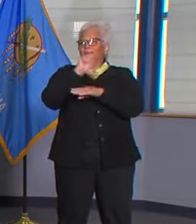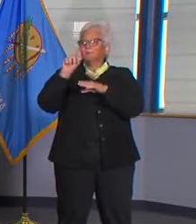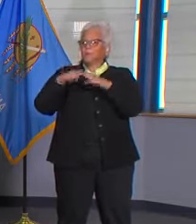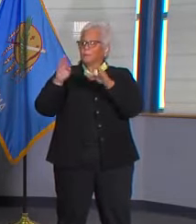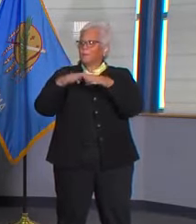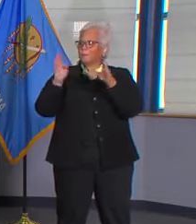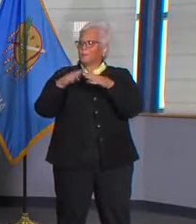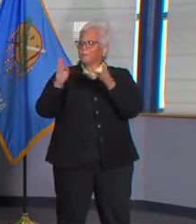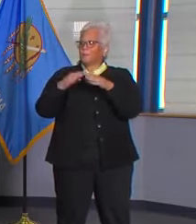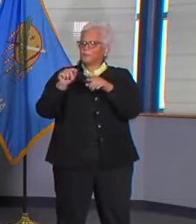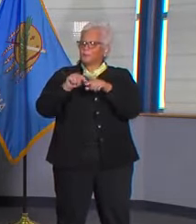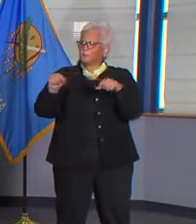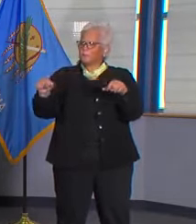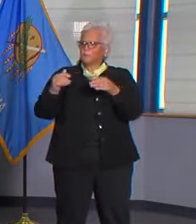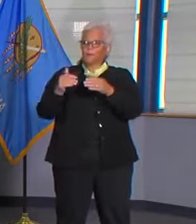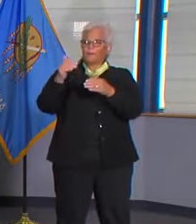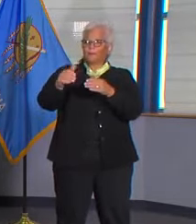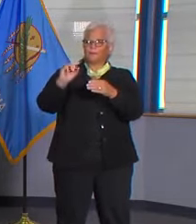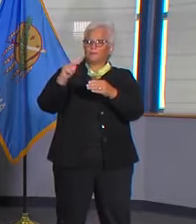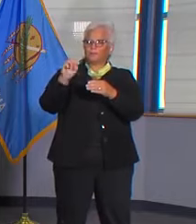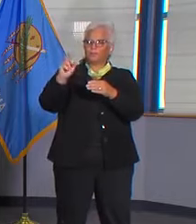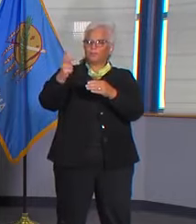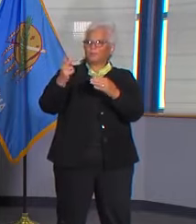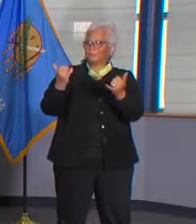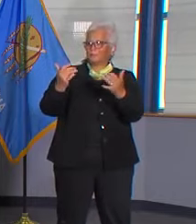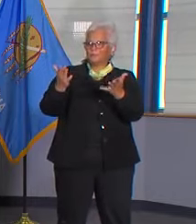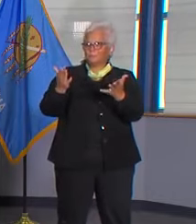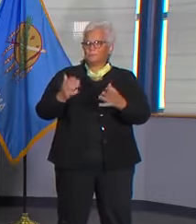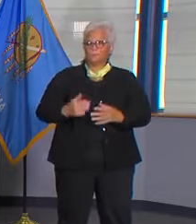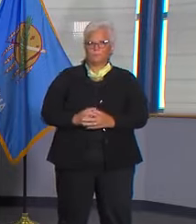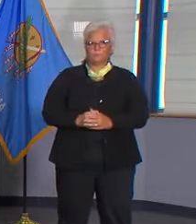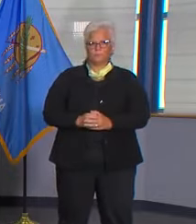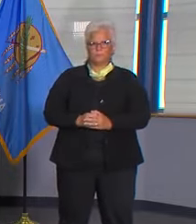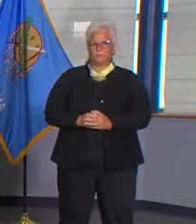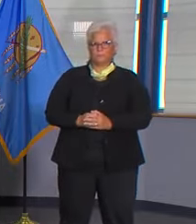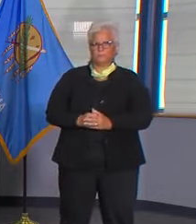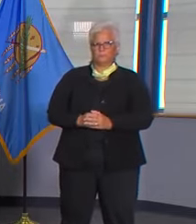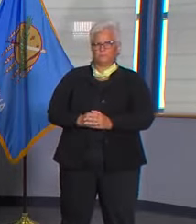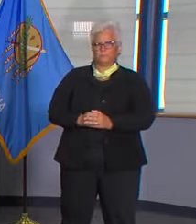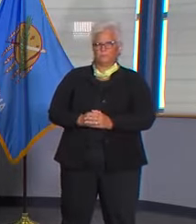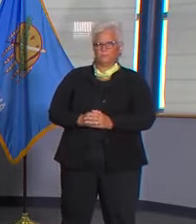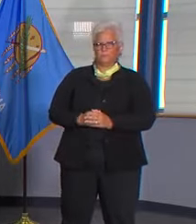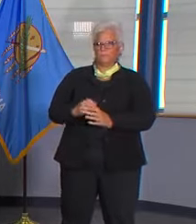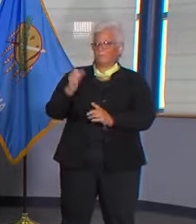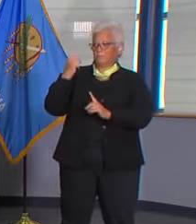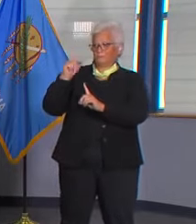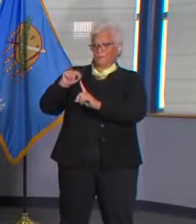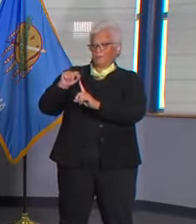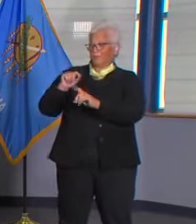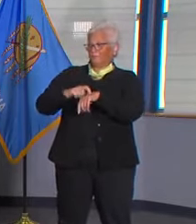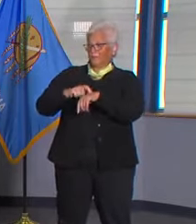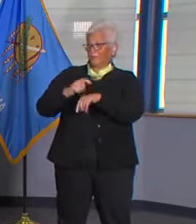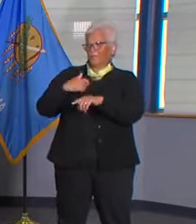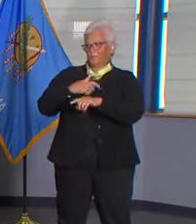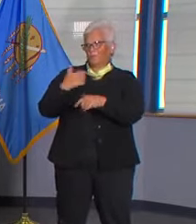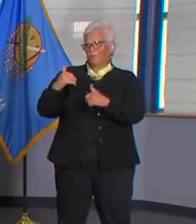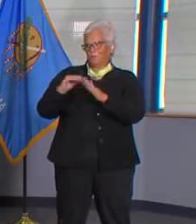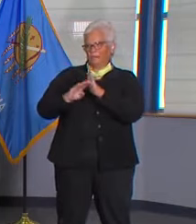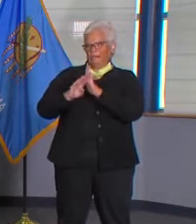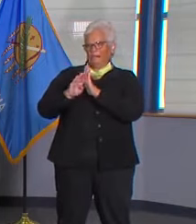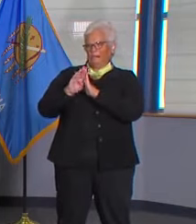about 6 weeks. And then I think recovered and recalibrated. And I said at the outset of that phase that we haven't really been through